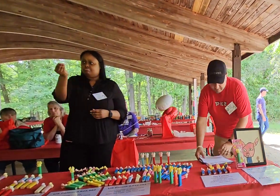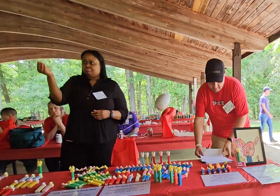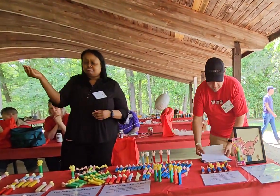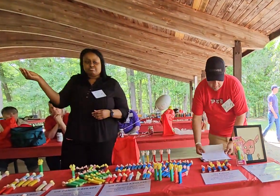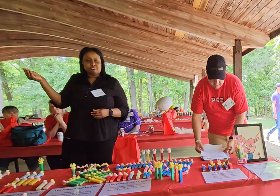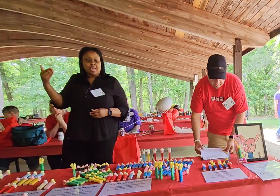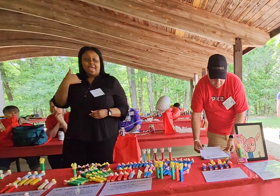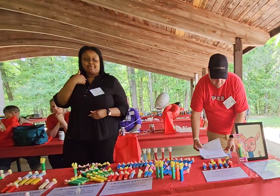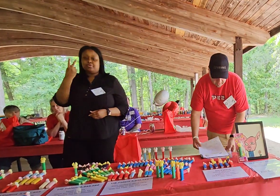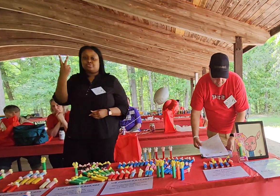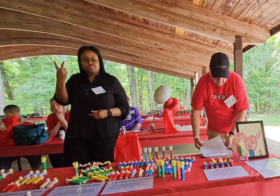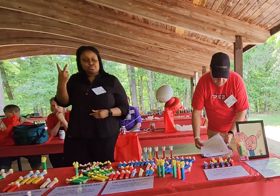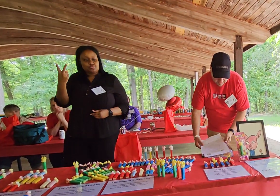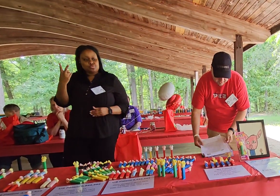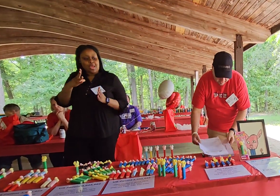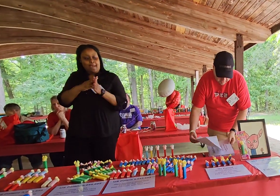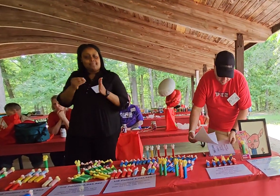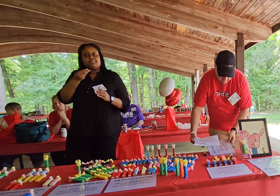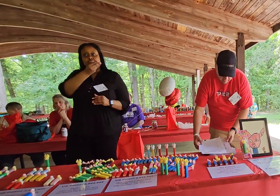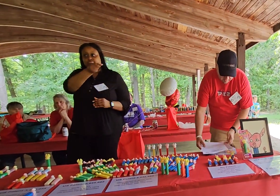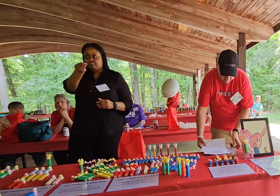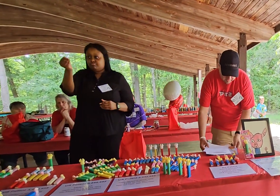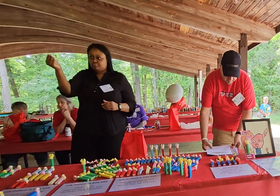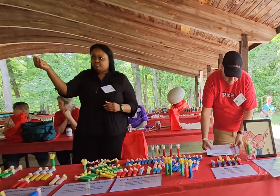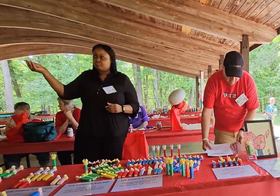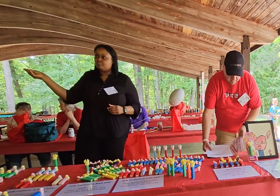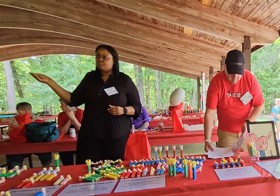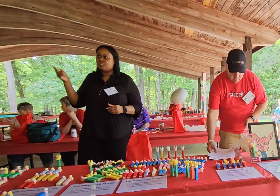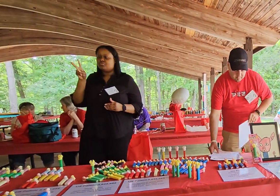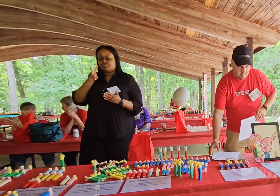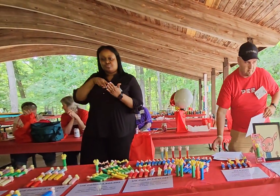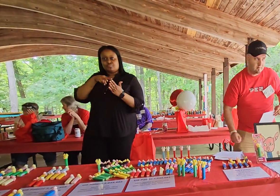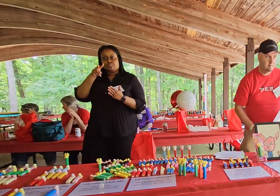of that you can see.